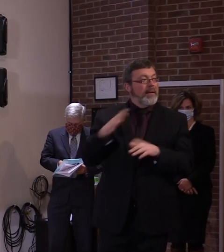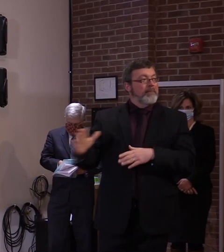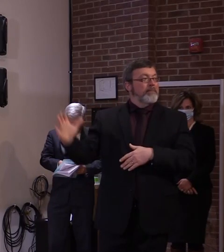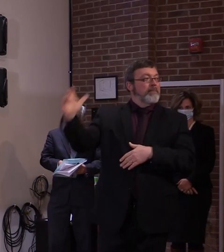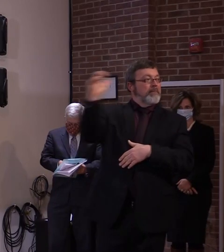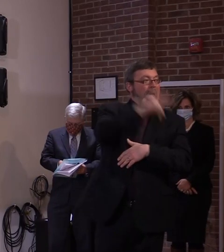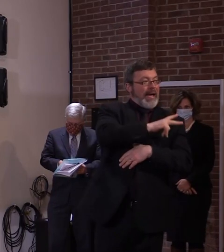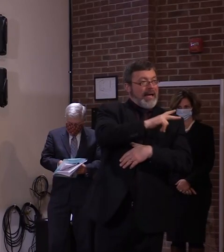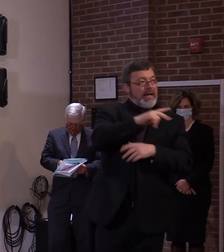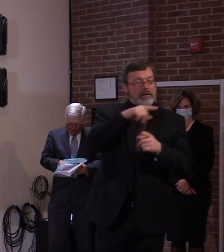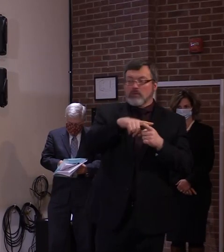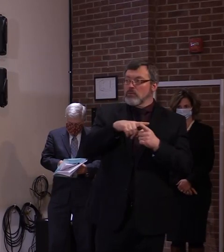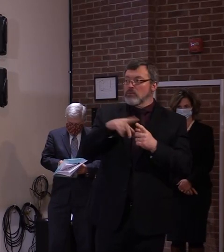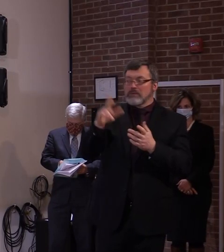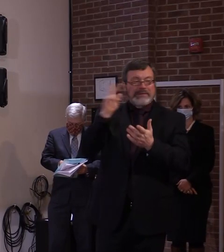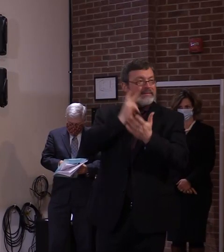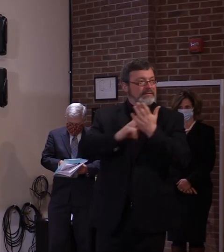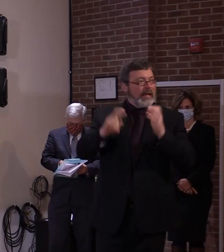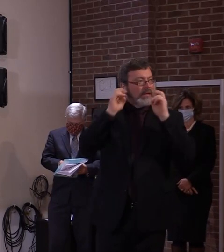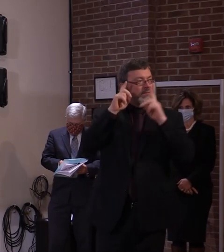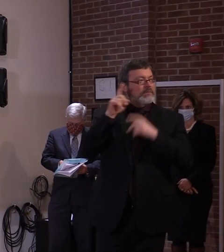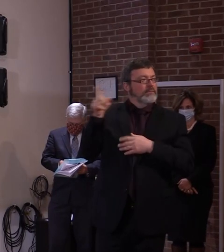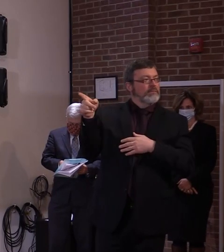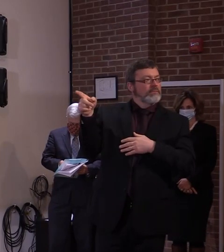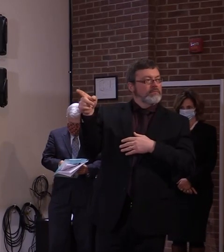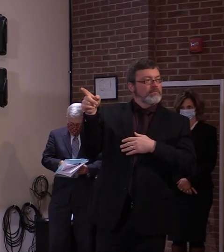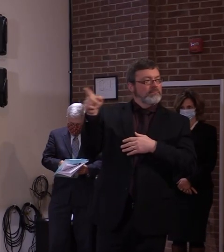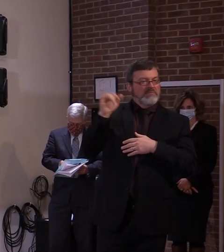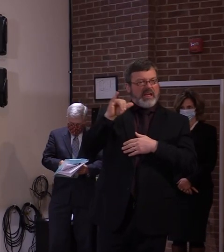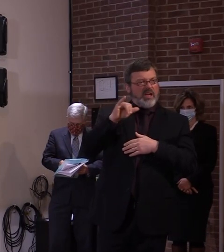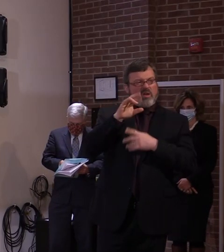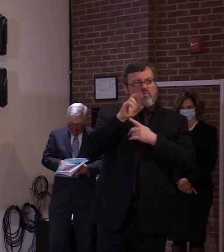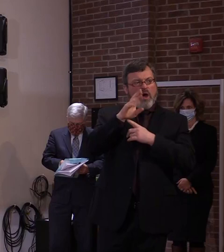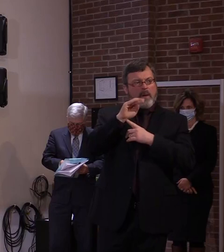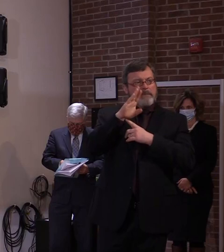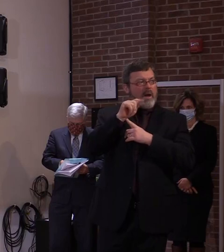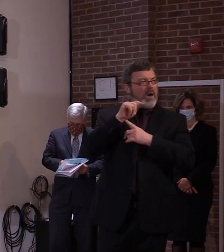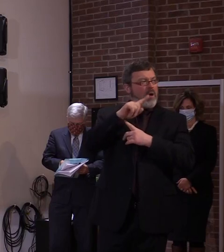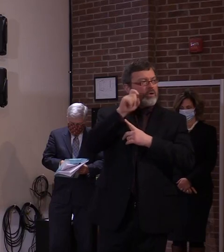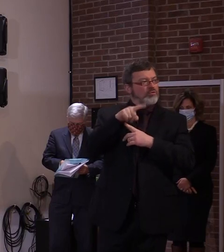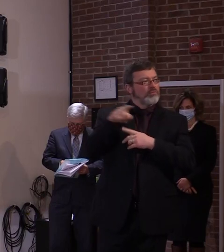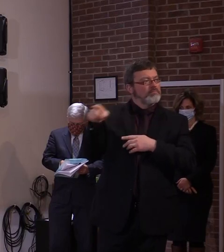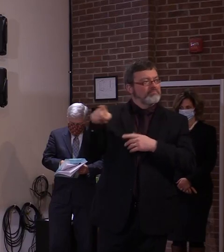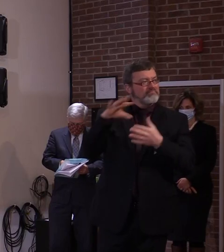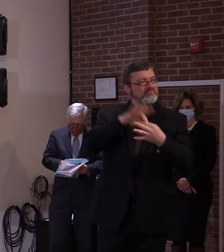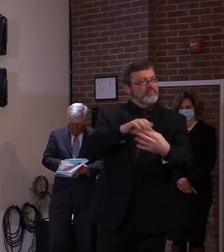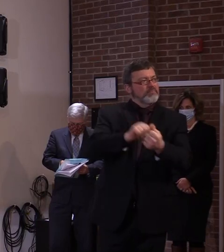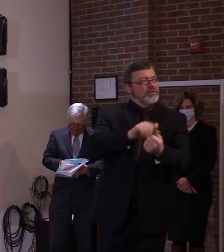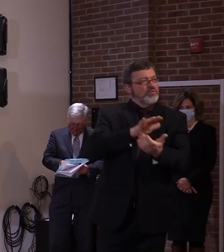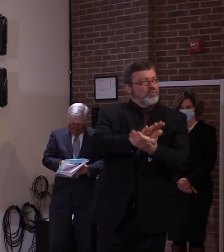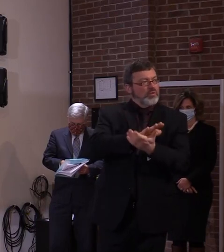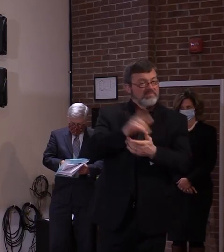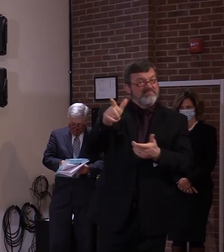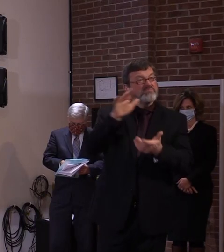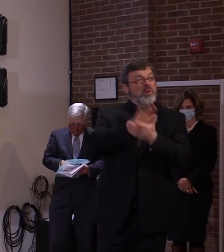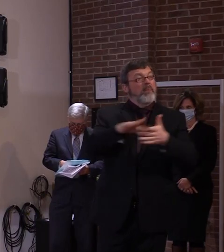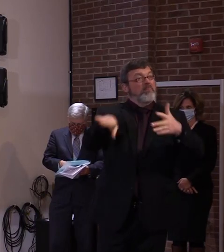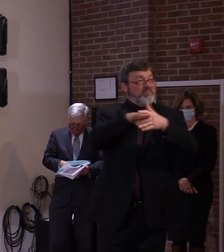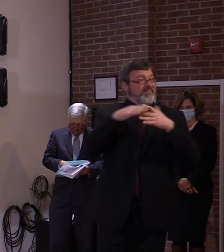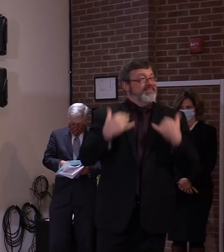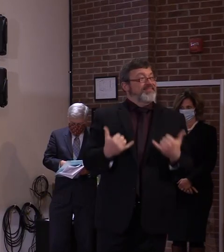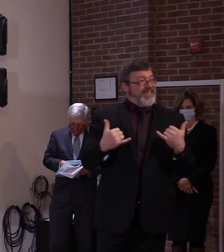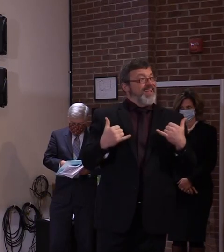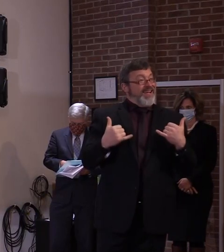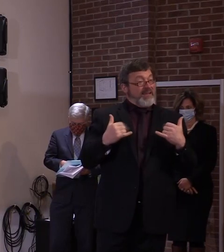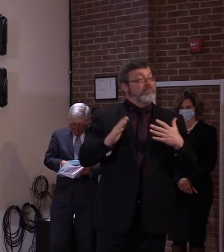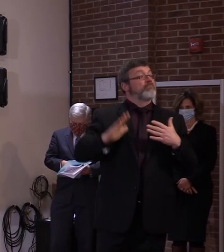mentioned schools after the break potentially, you know, setting up clinics to be able to test. I'm thinking about all the